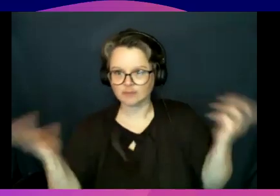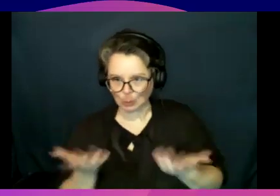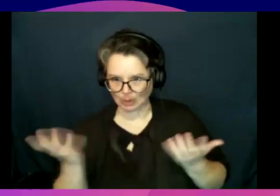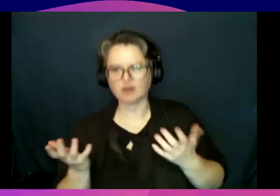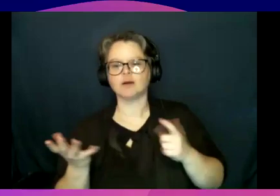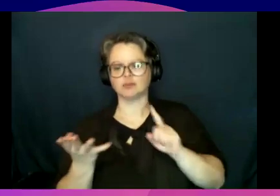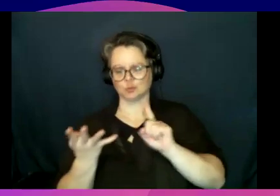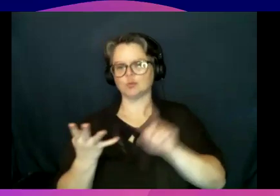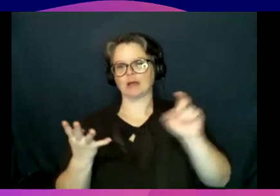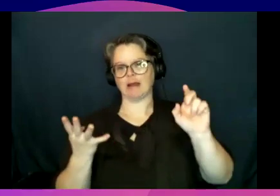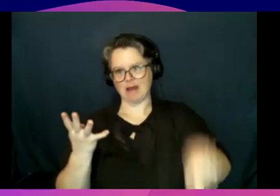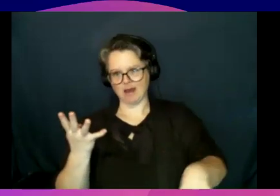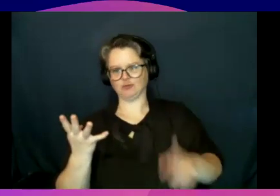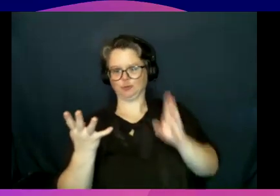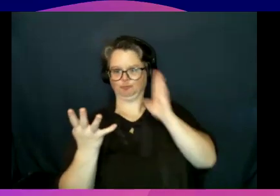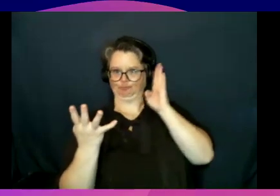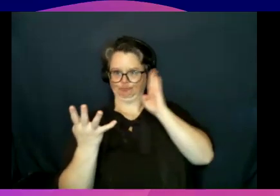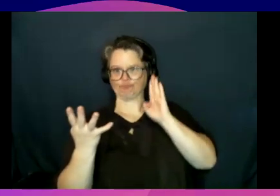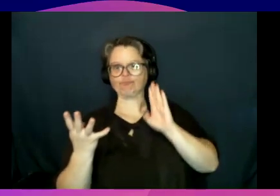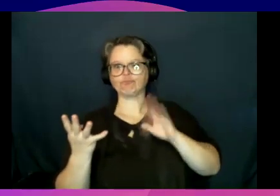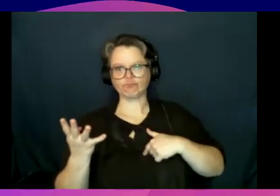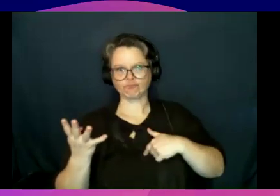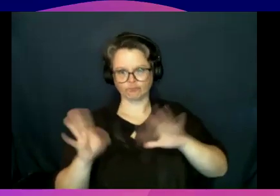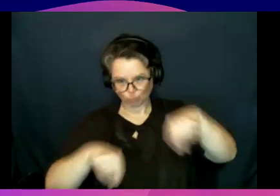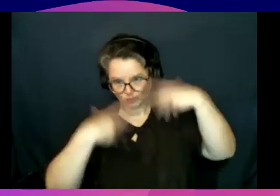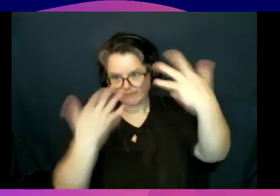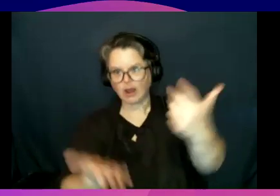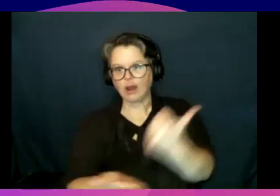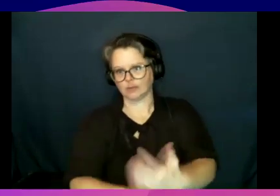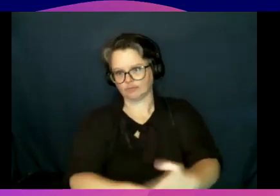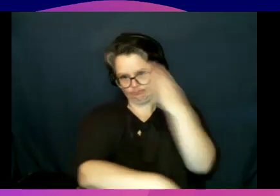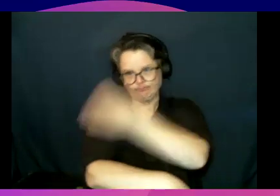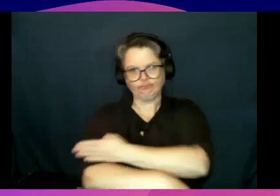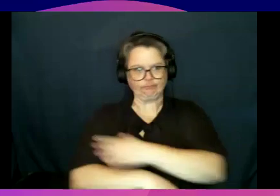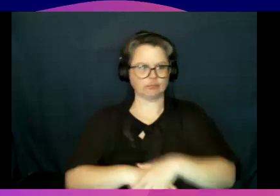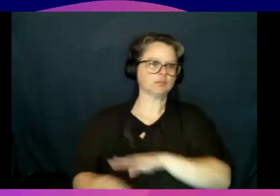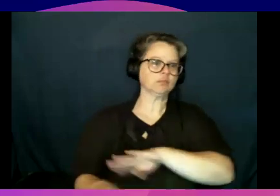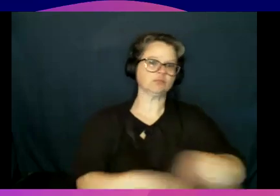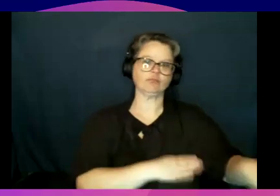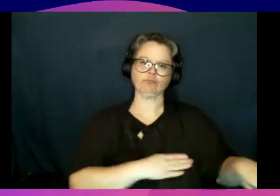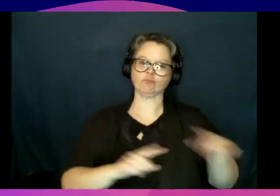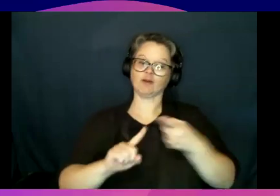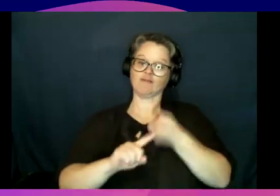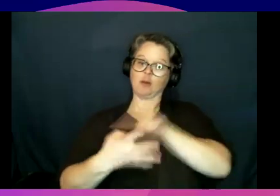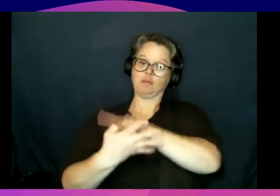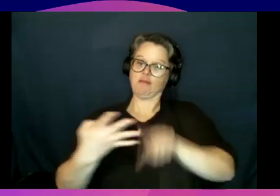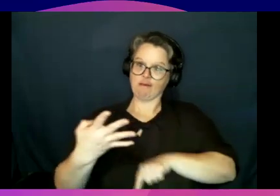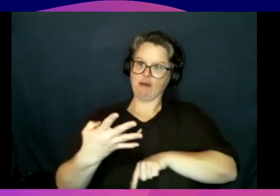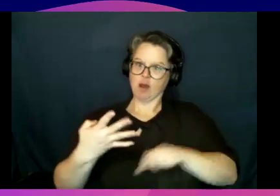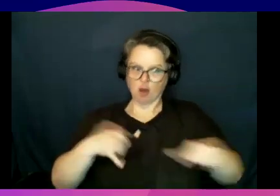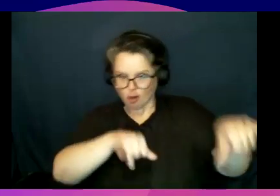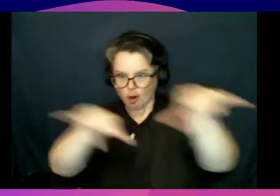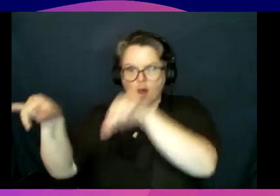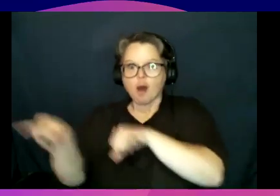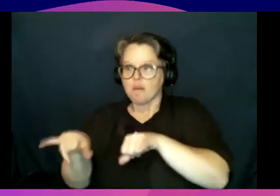So we put together this report called A Roadmap to a Stronger Gender-Based Violence Workforce. It's